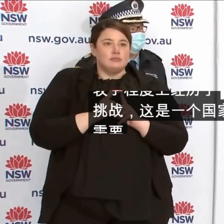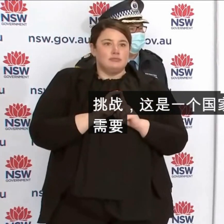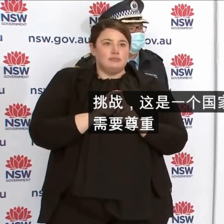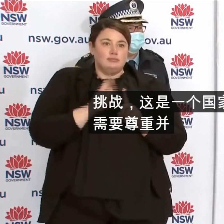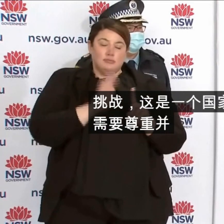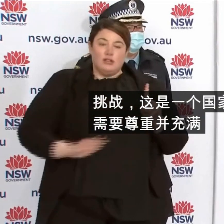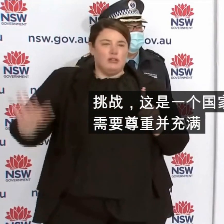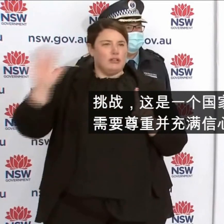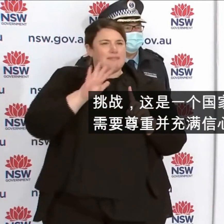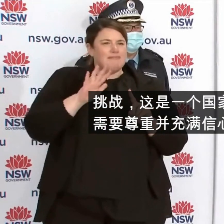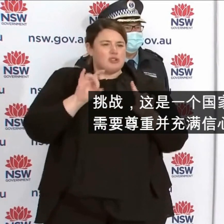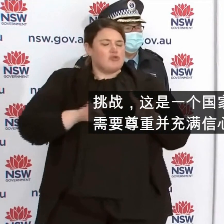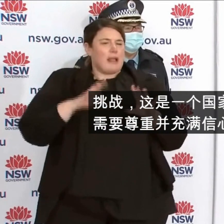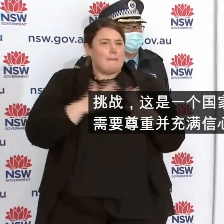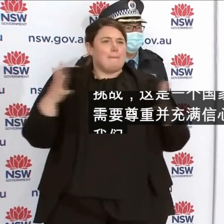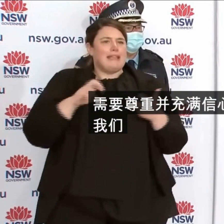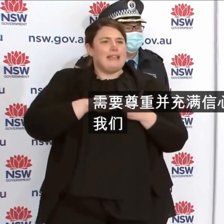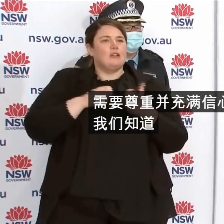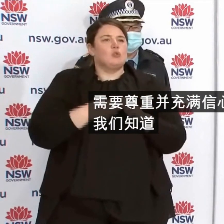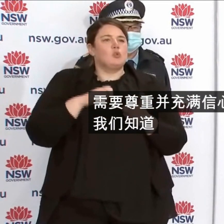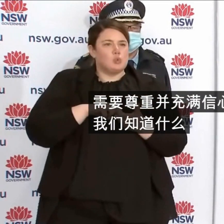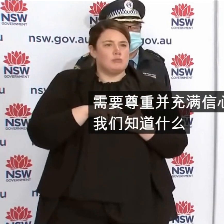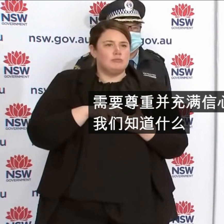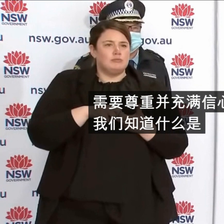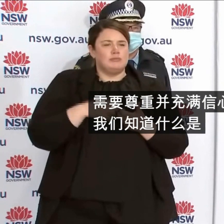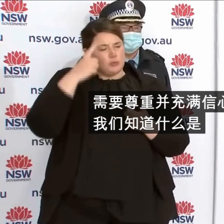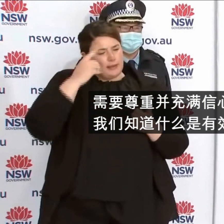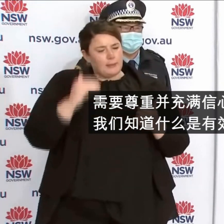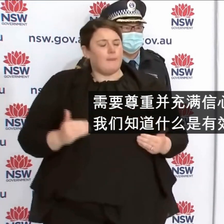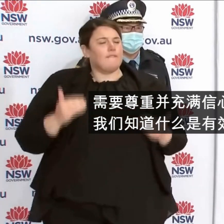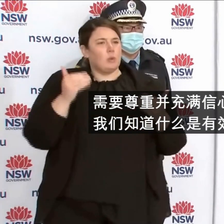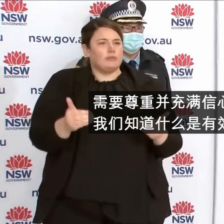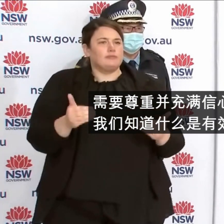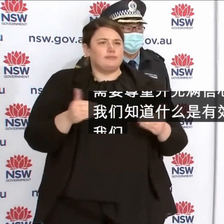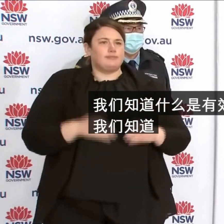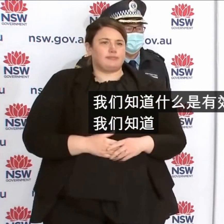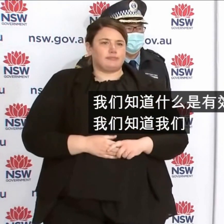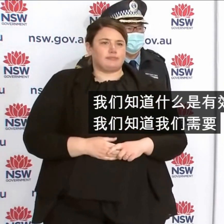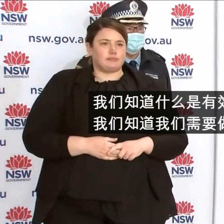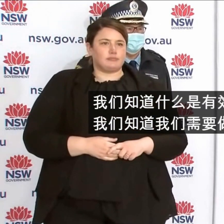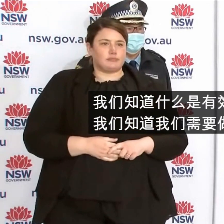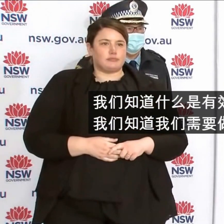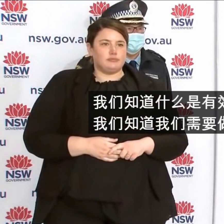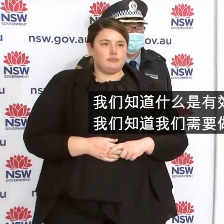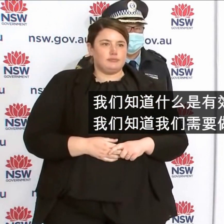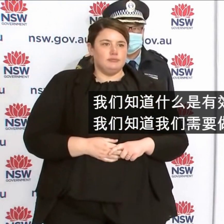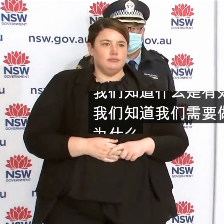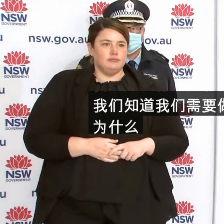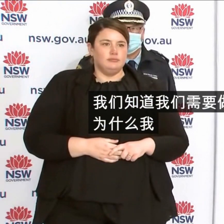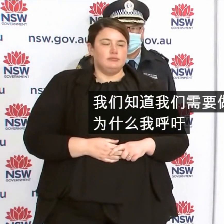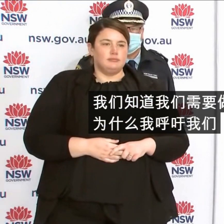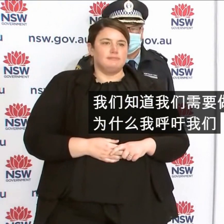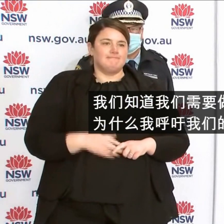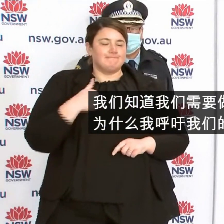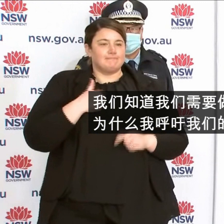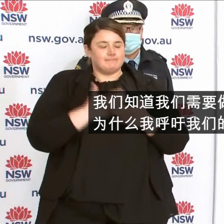issue and we need to move forward respectfully and also with confidence. We know what works, we know what we need to do, and that's